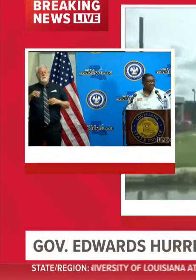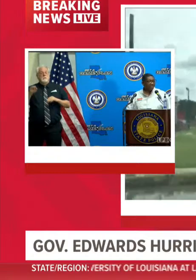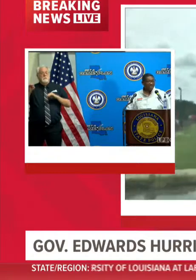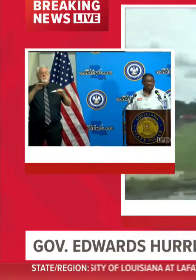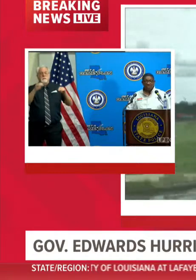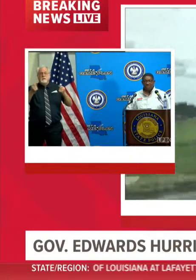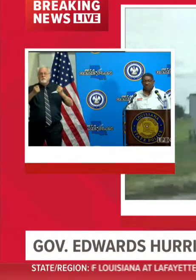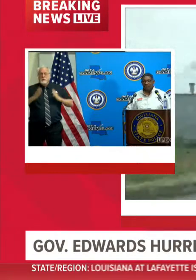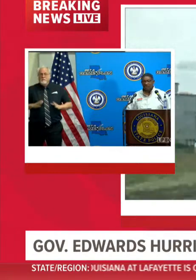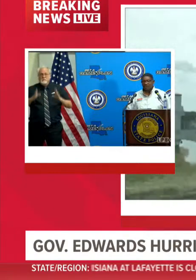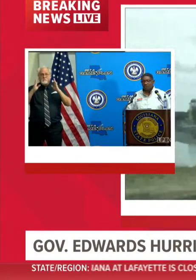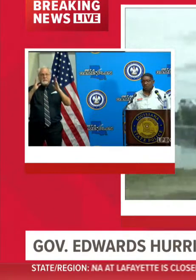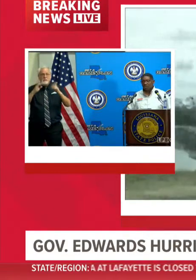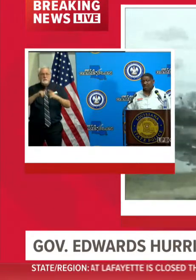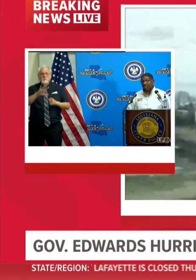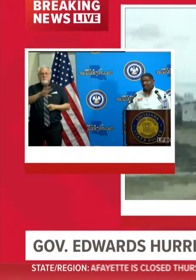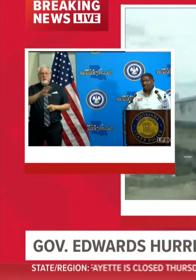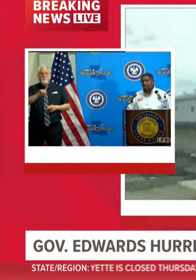drivers to pay attention to